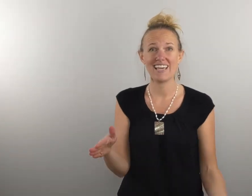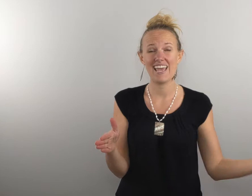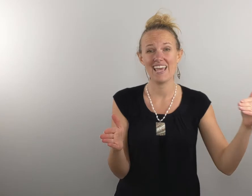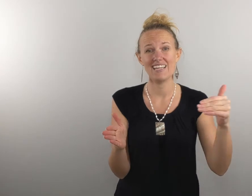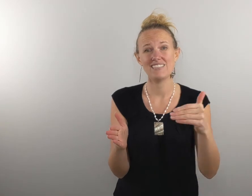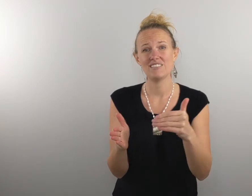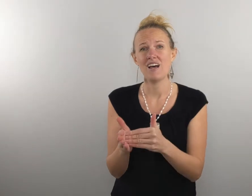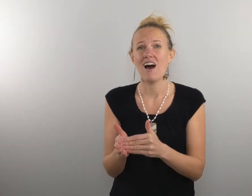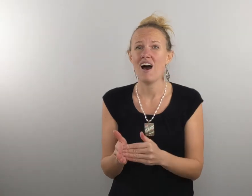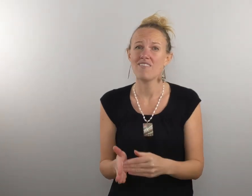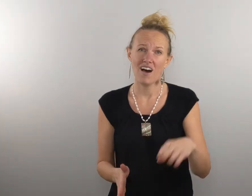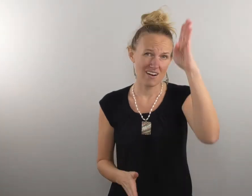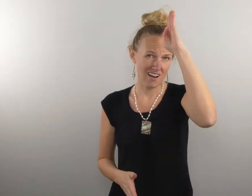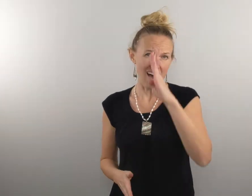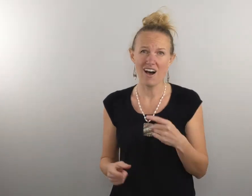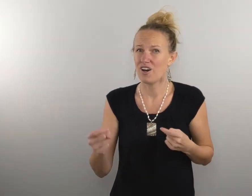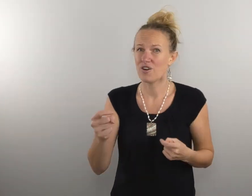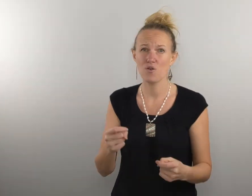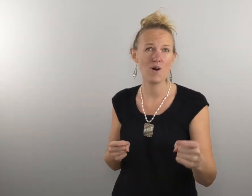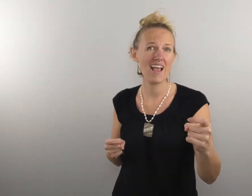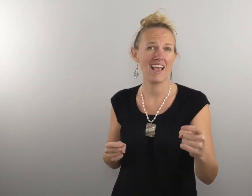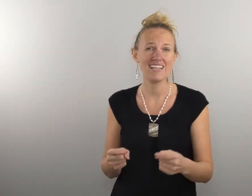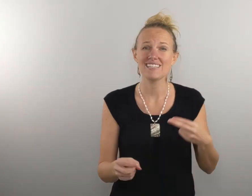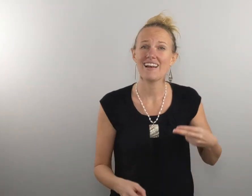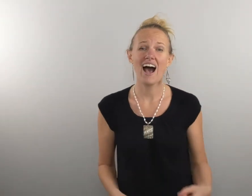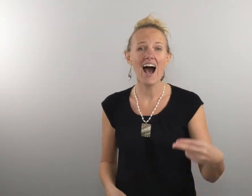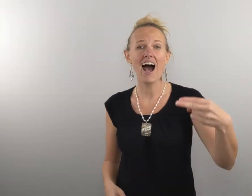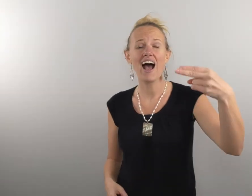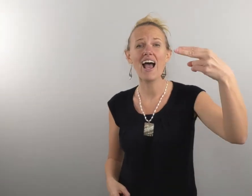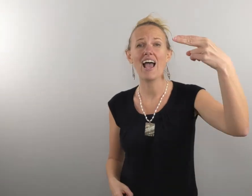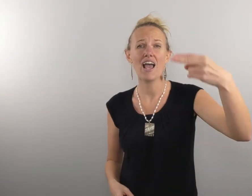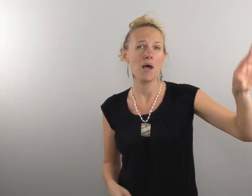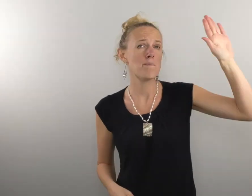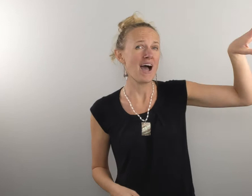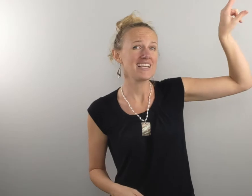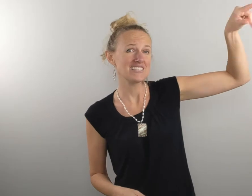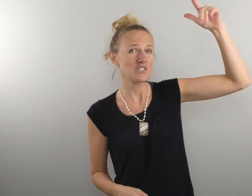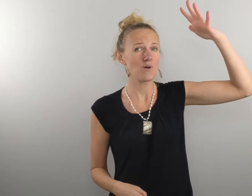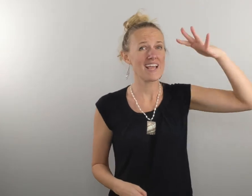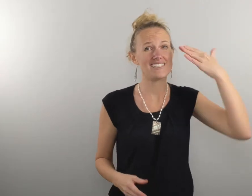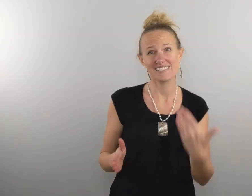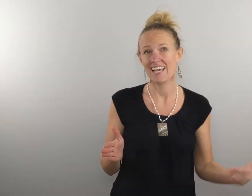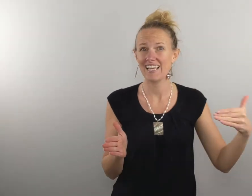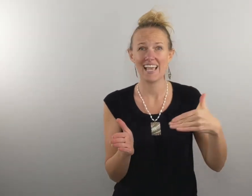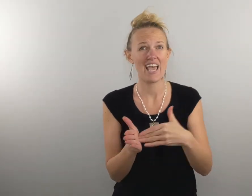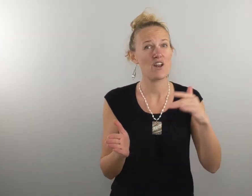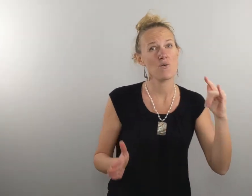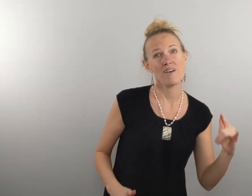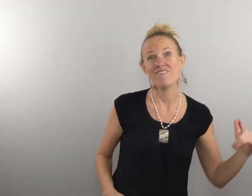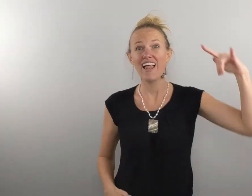again of our God who reigns on high. By His grace again we'll